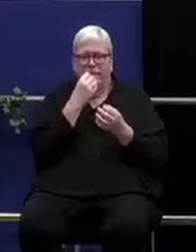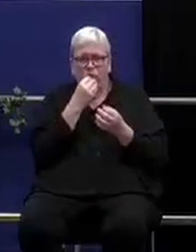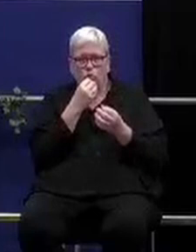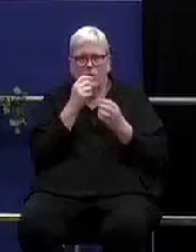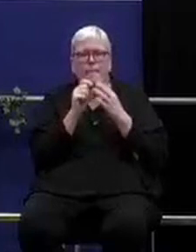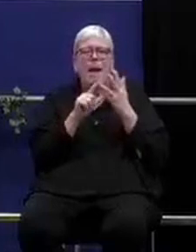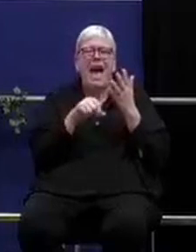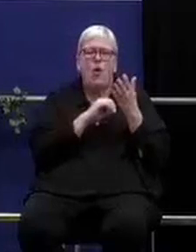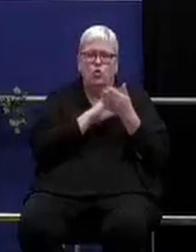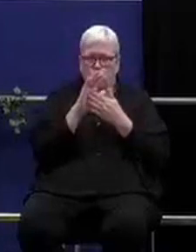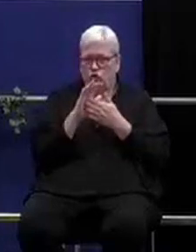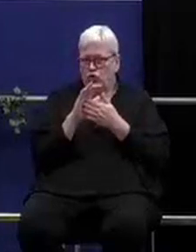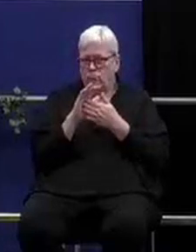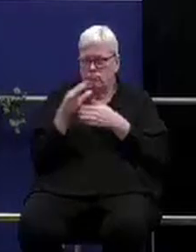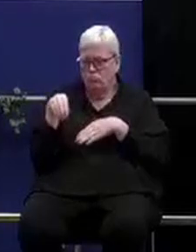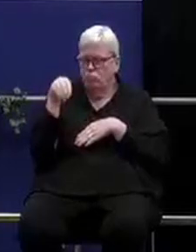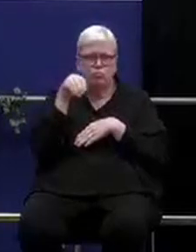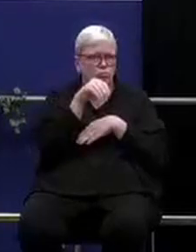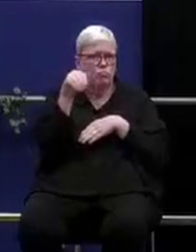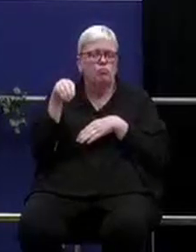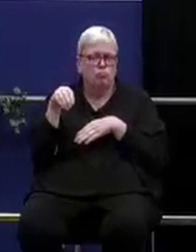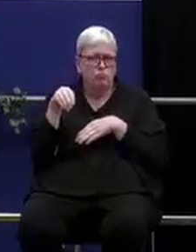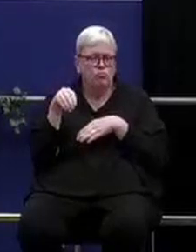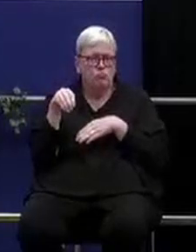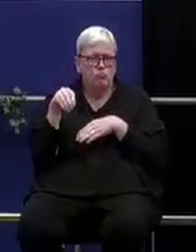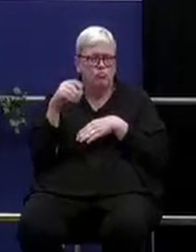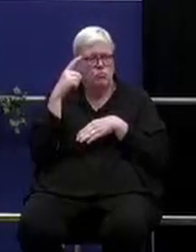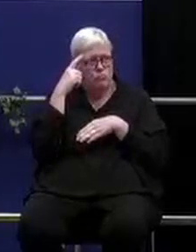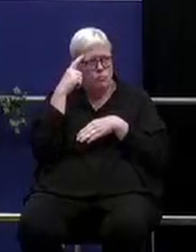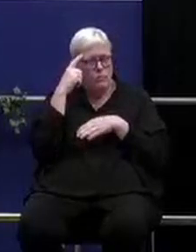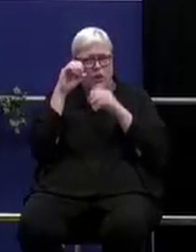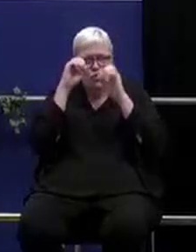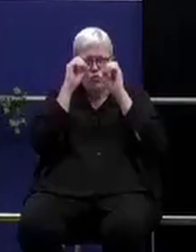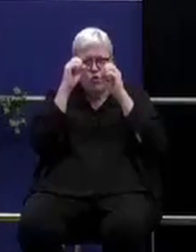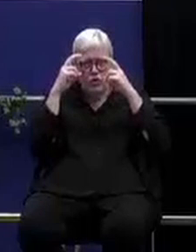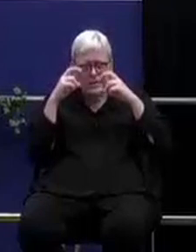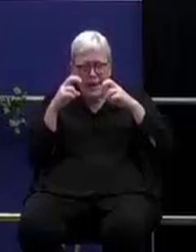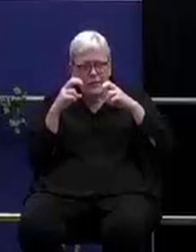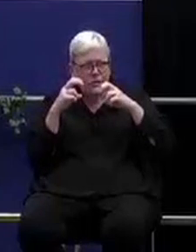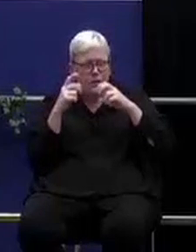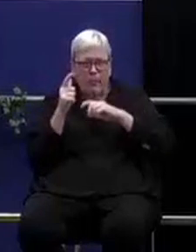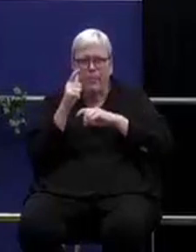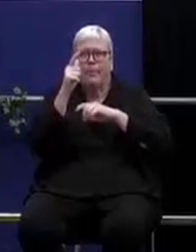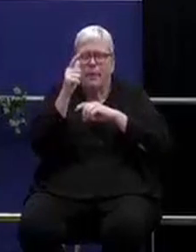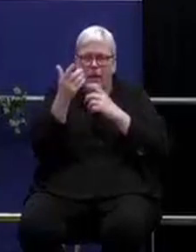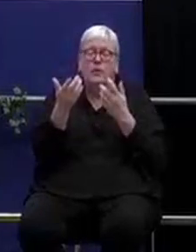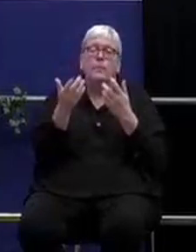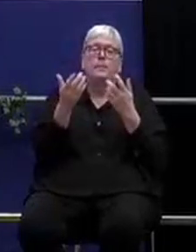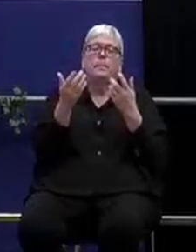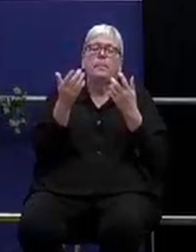pouches. Like, I imagine that must have been like one Google search that went quite far, but they're